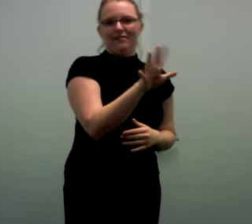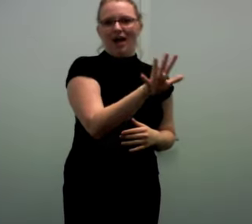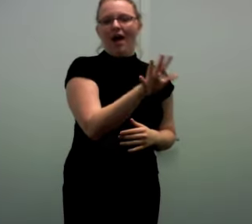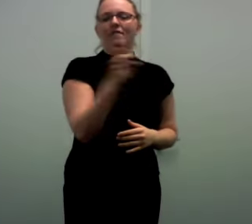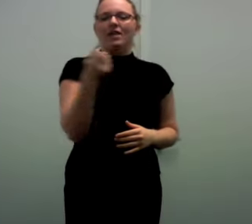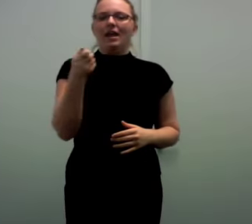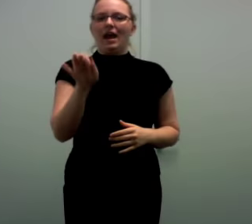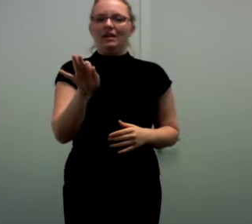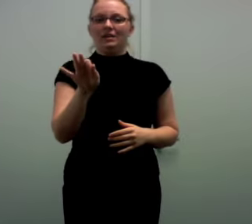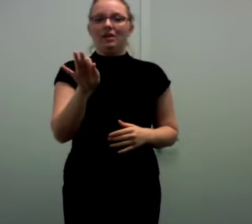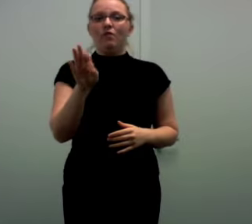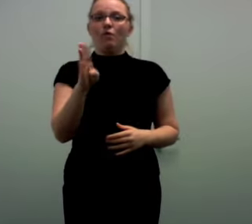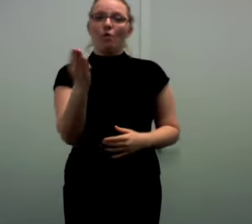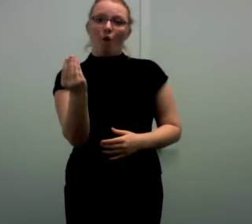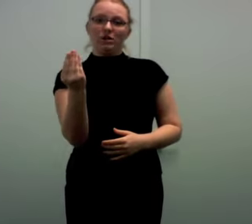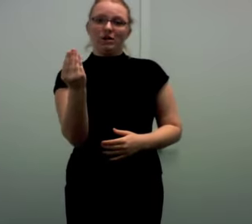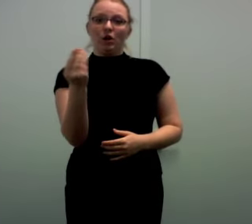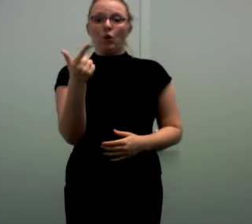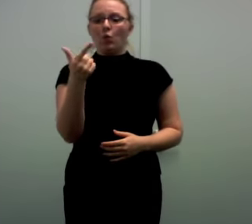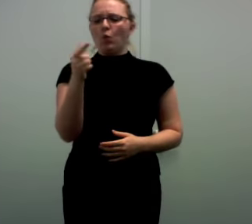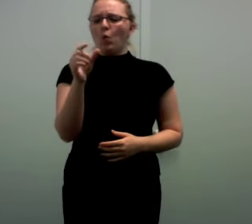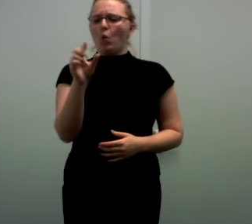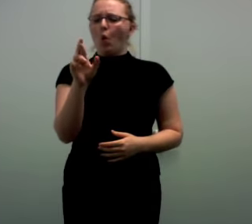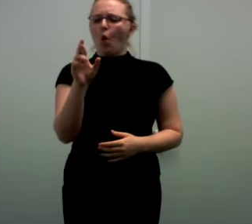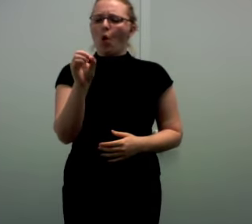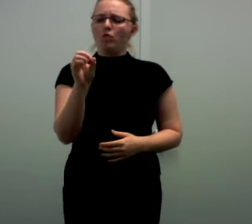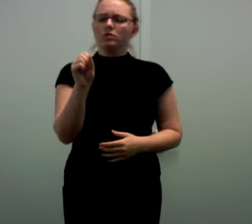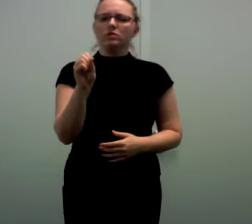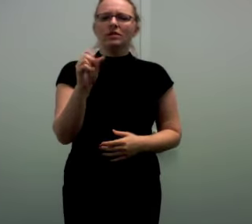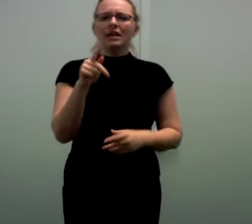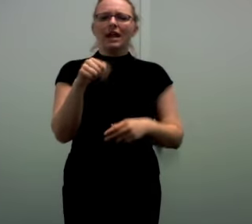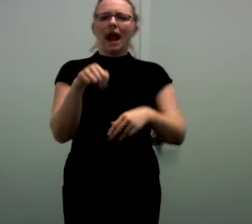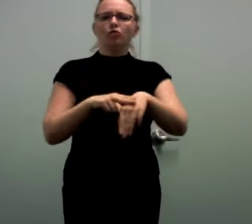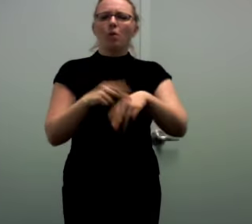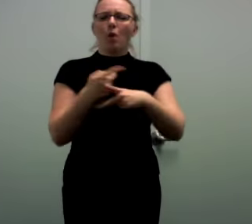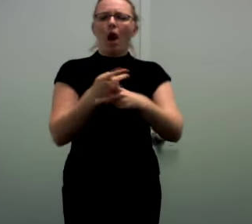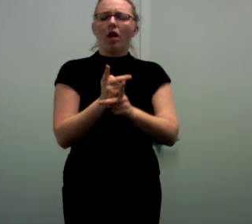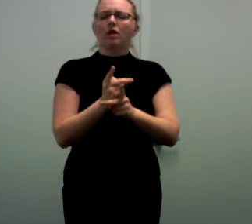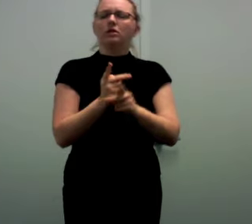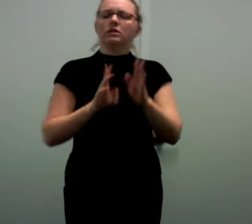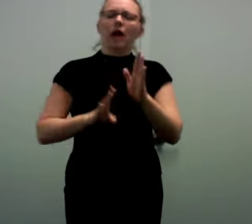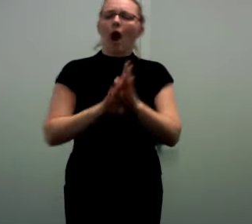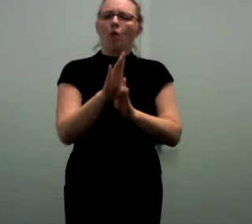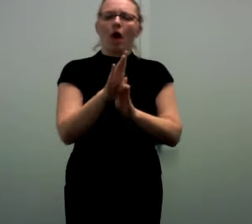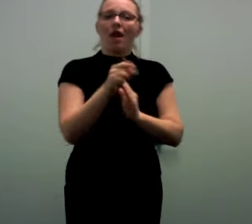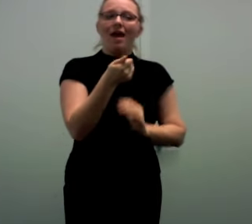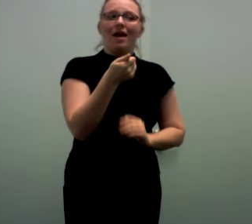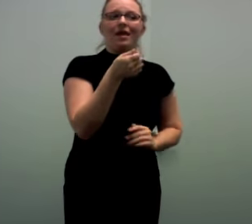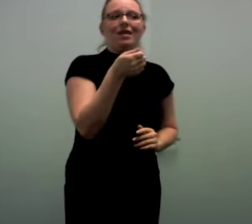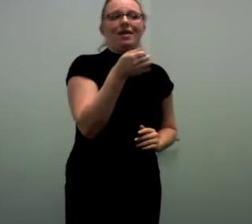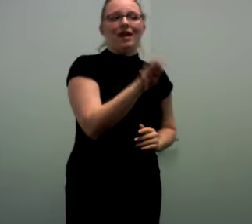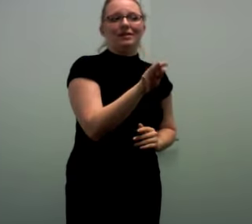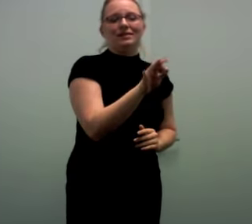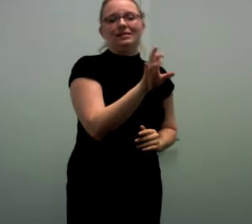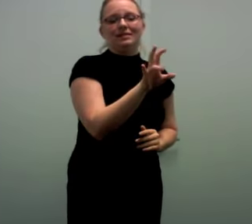product skyrocketed. As a matter of fact, between 1874 and 1883,